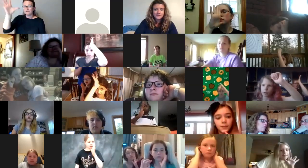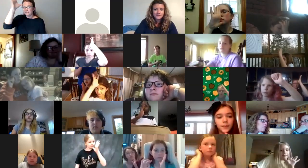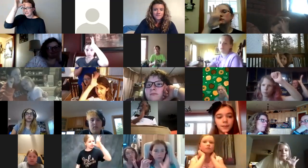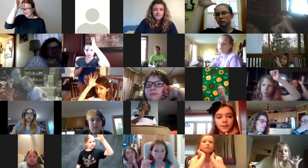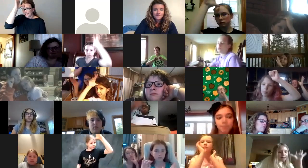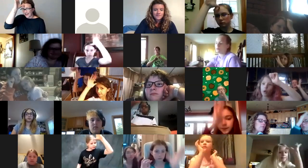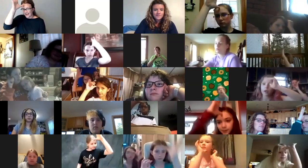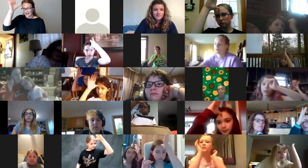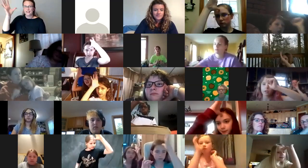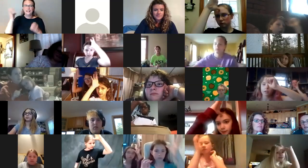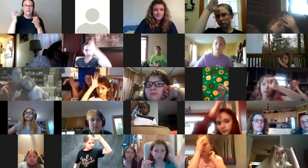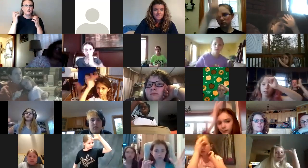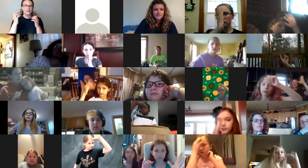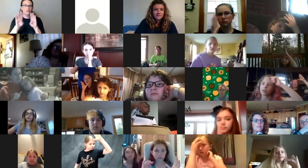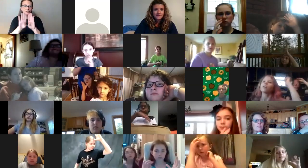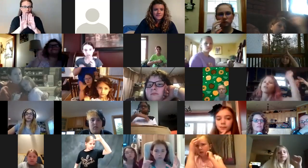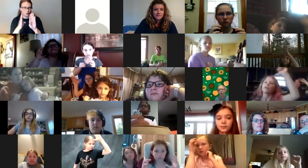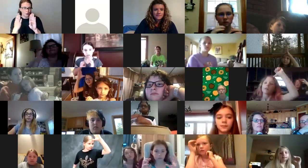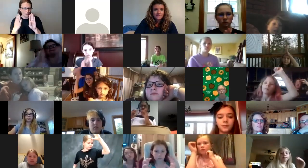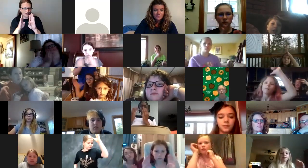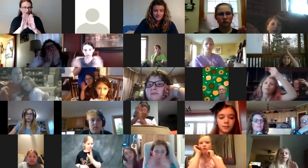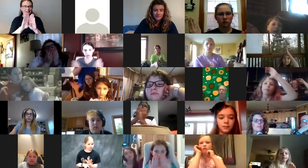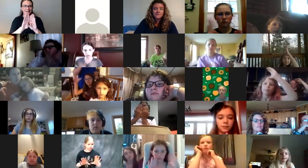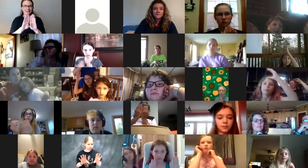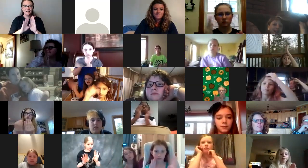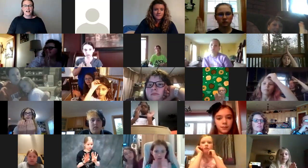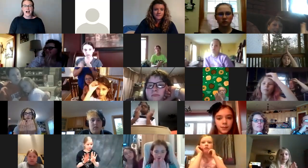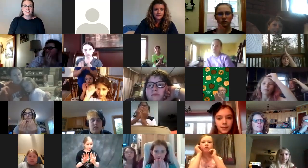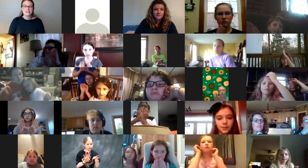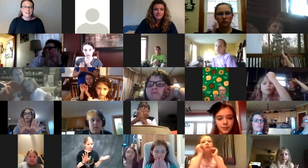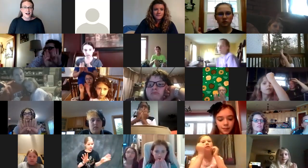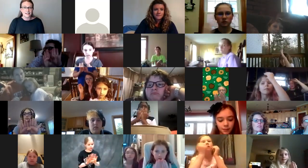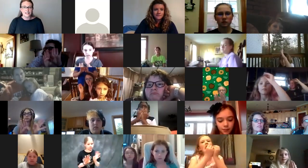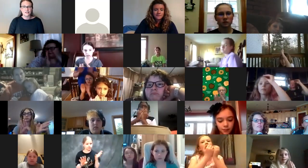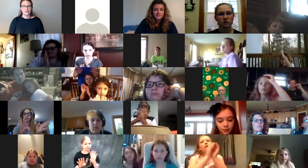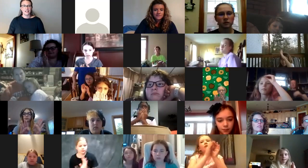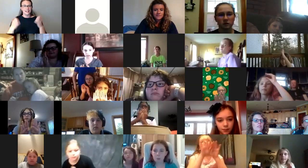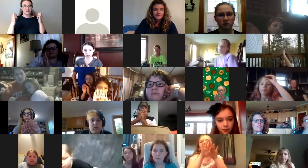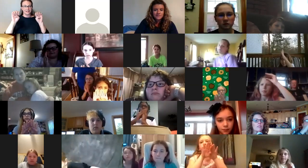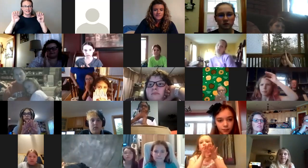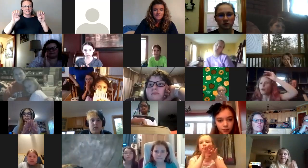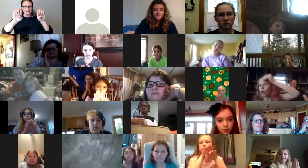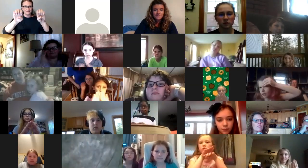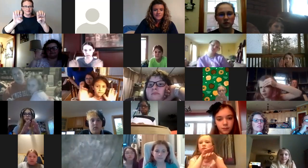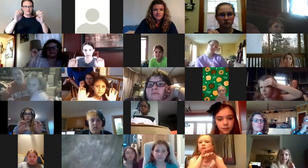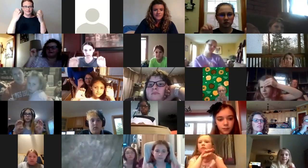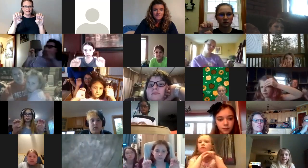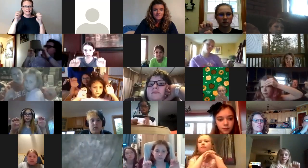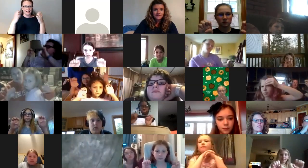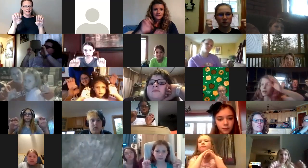Mom, dad, door. I sign Easter like this.